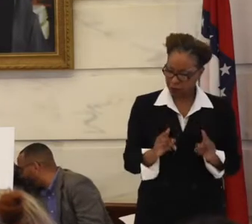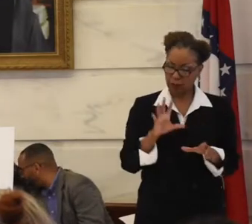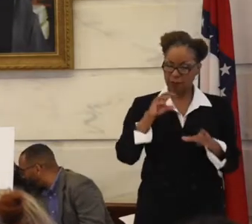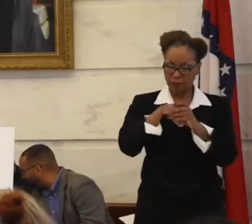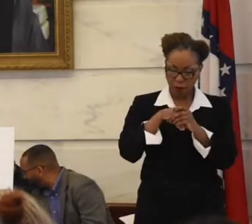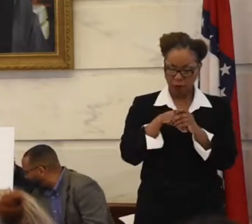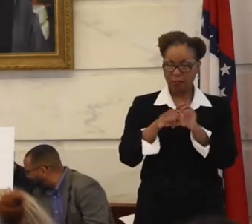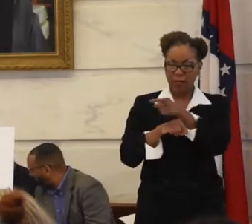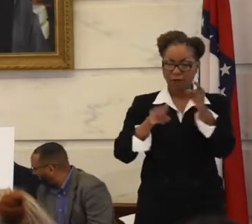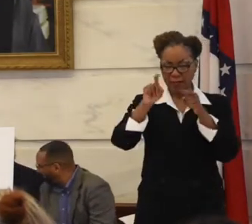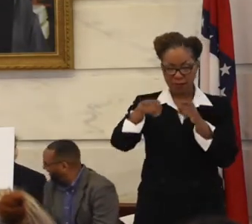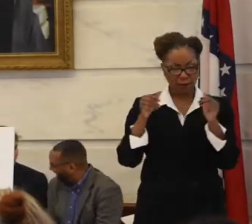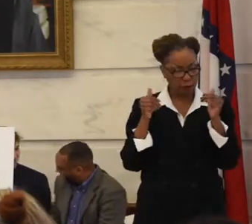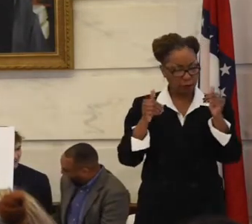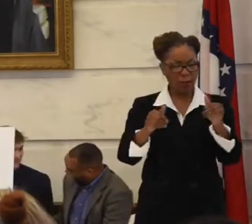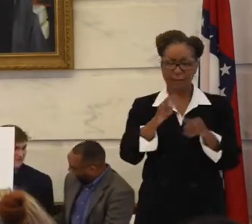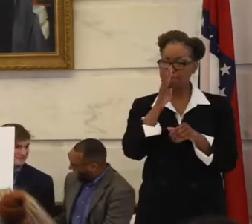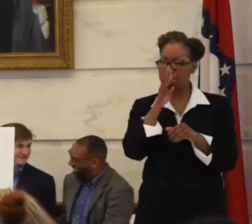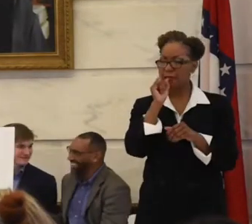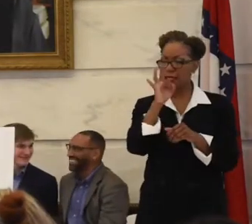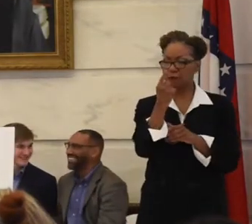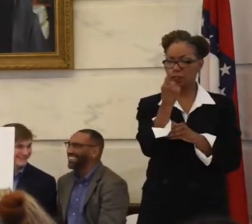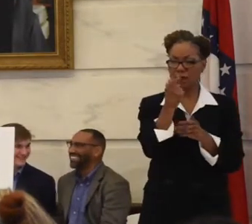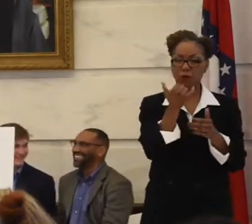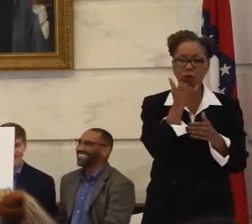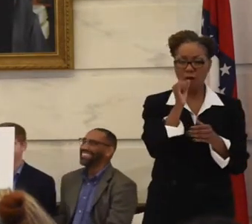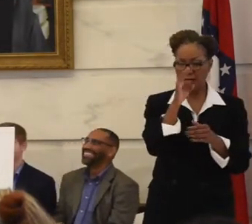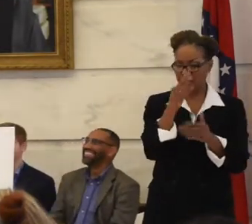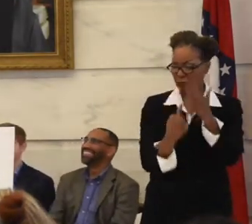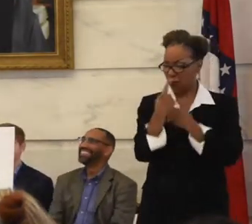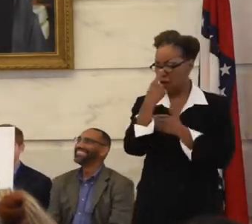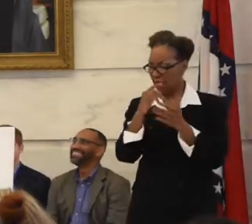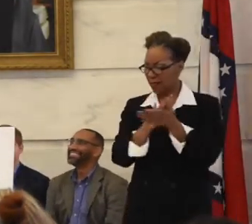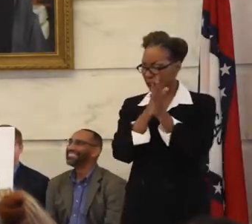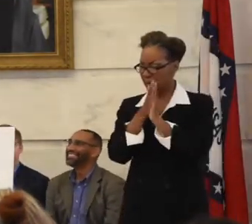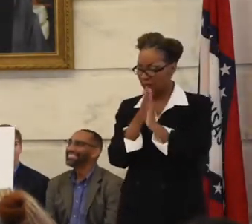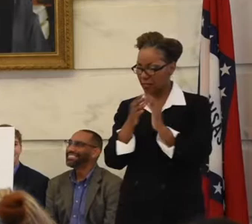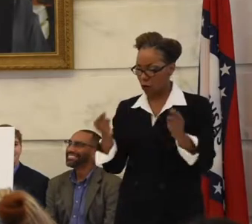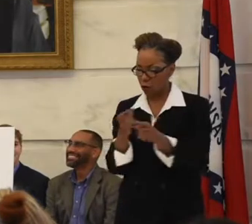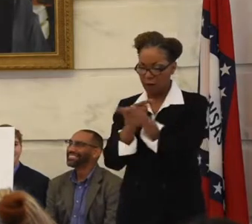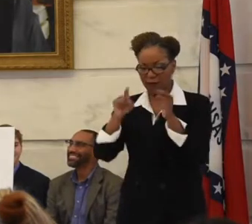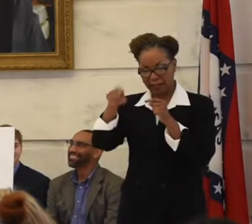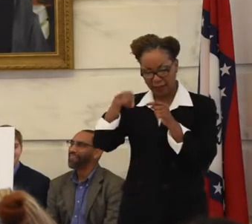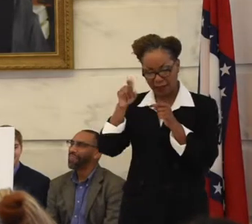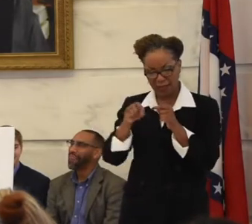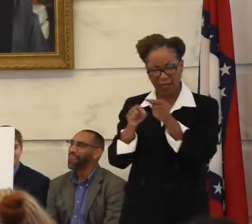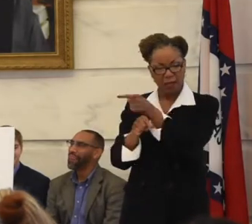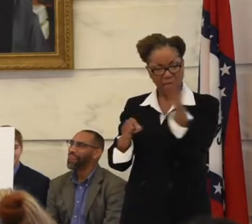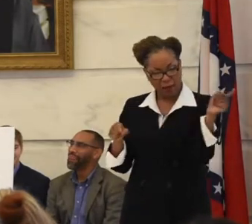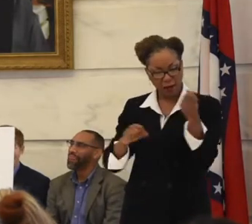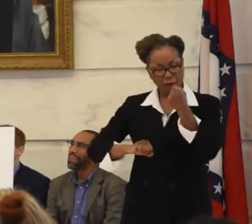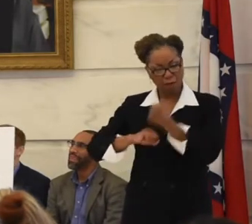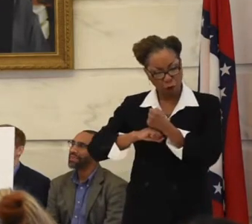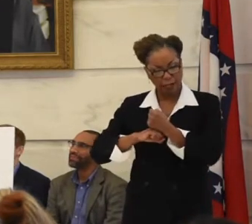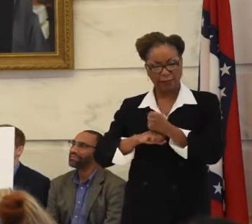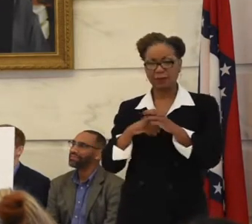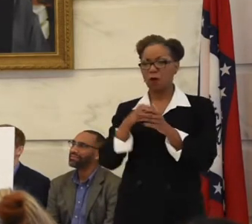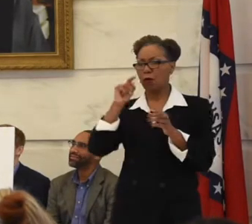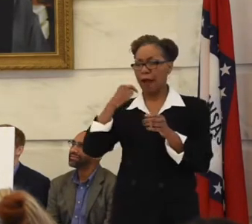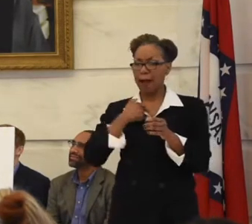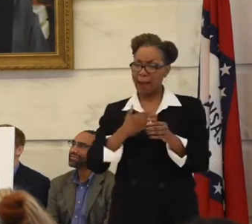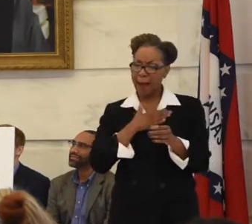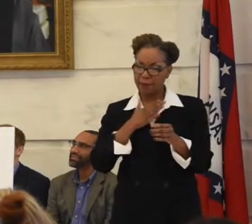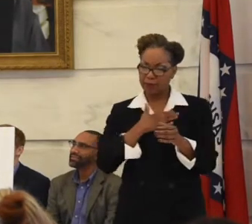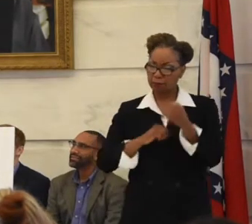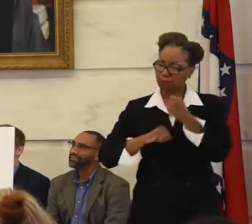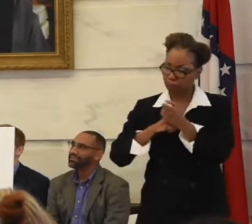wrong. They need to stand up and say when someone is being hurt, they need to be divorced. I'm glad to be divorced